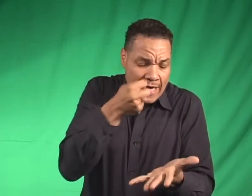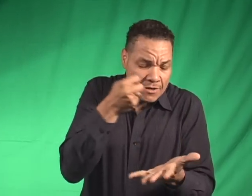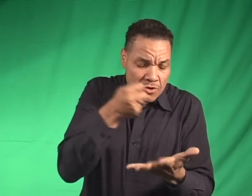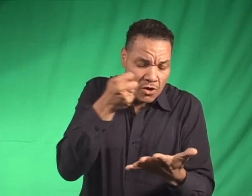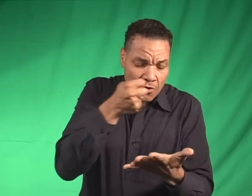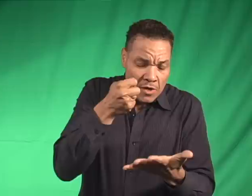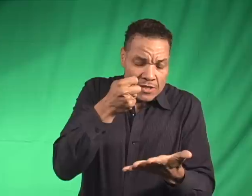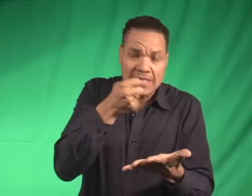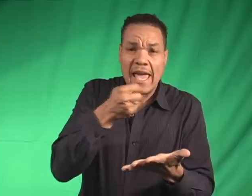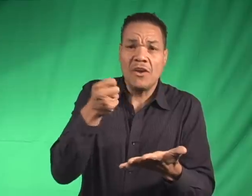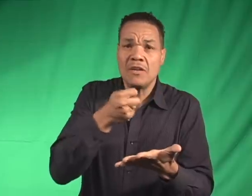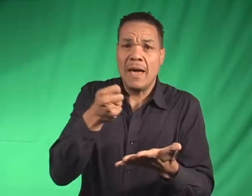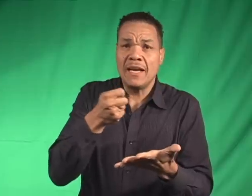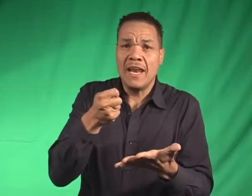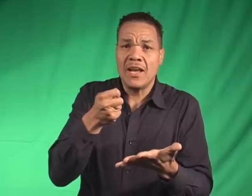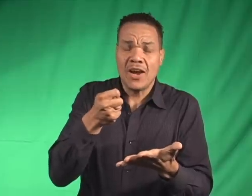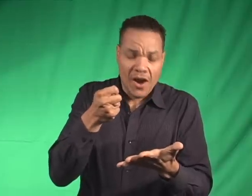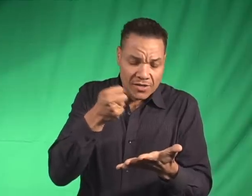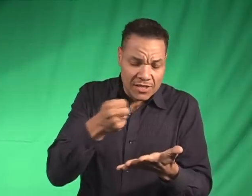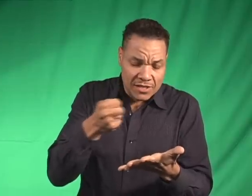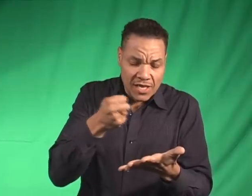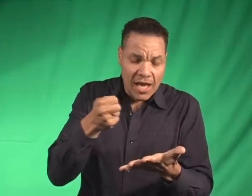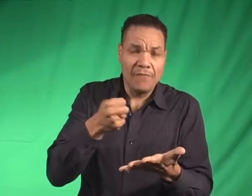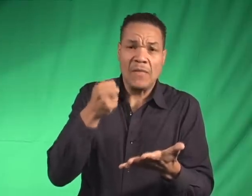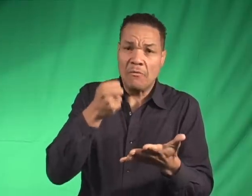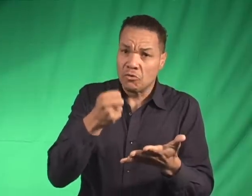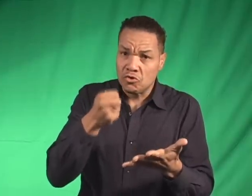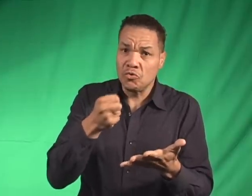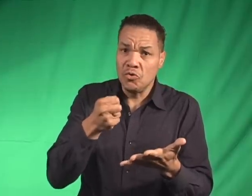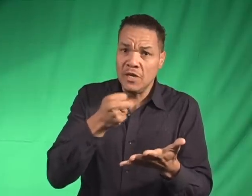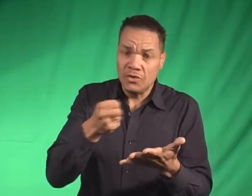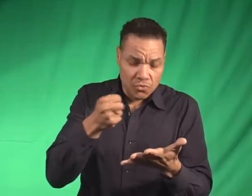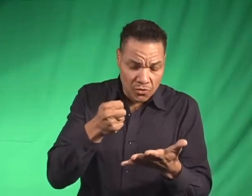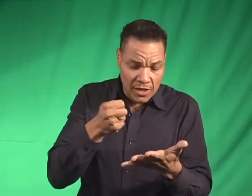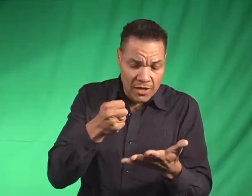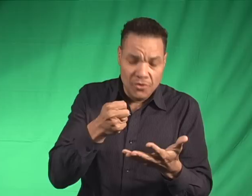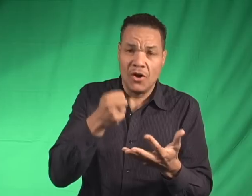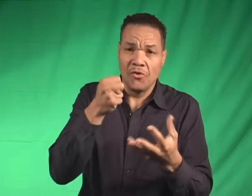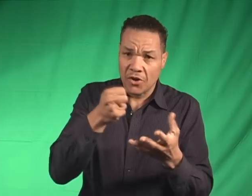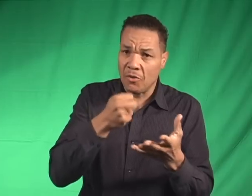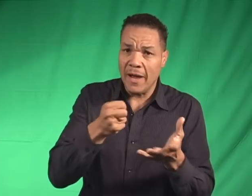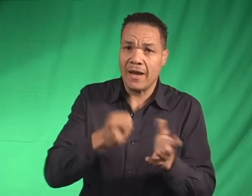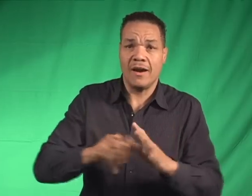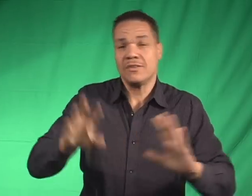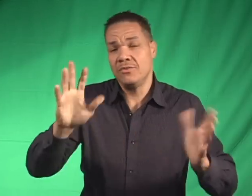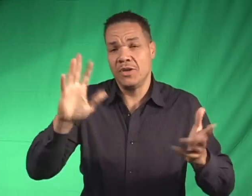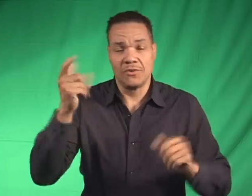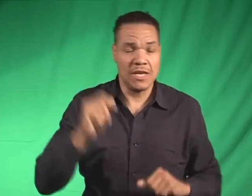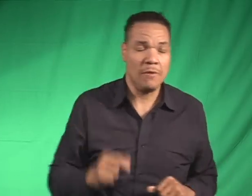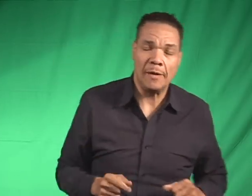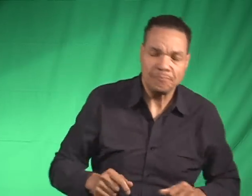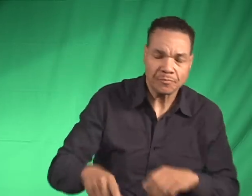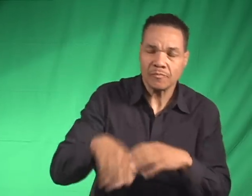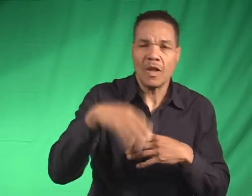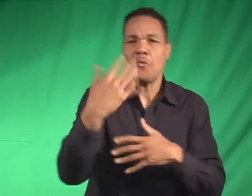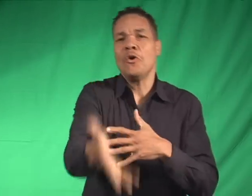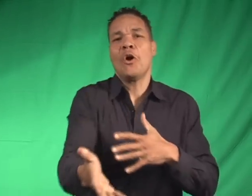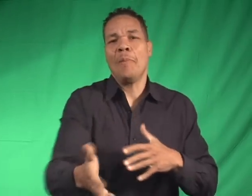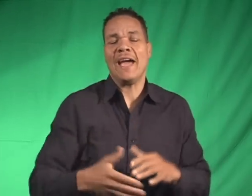can, you know, scan on the magnetic cards to tell if they were truly, you know, the correct cards. Who knows? Anyway, we'll go past